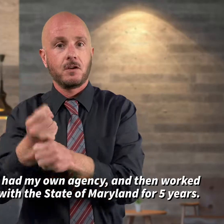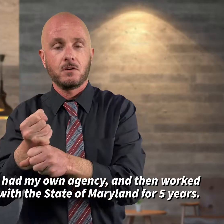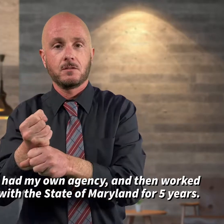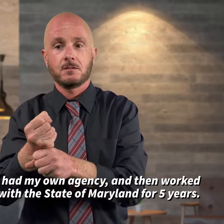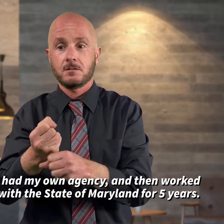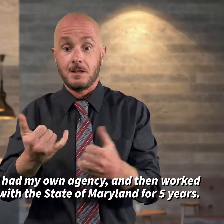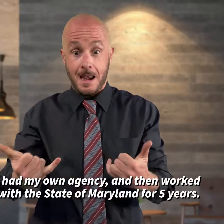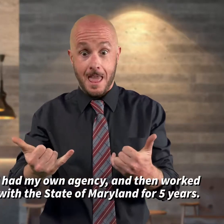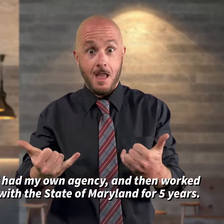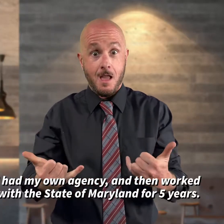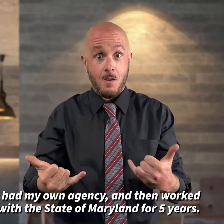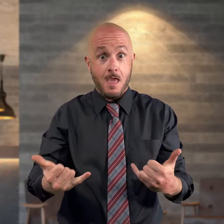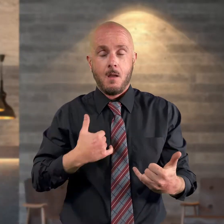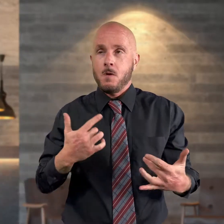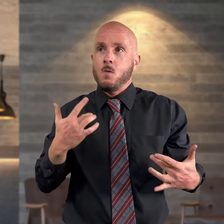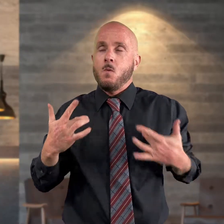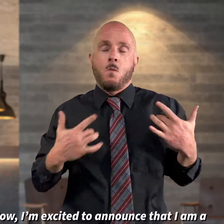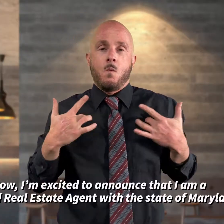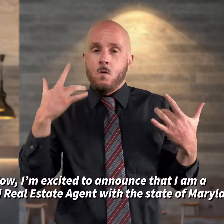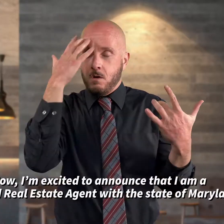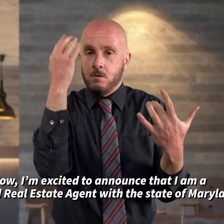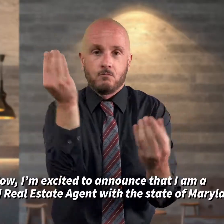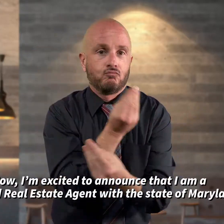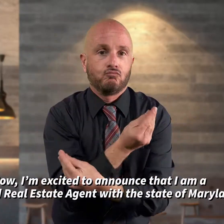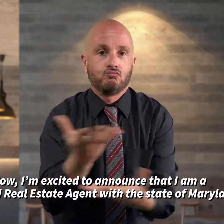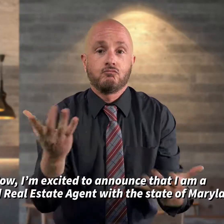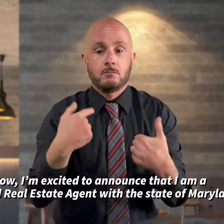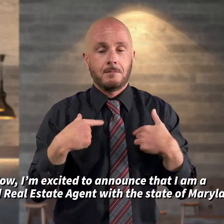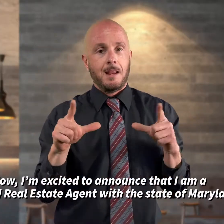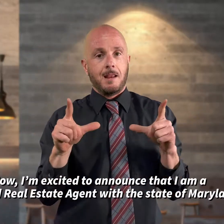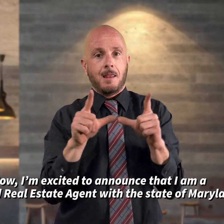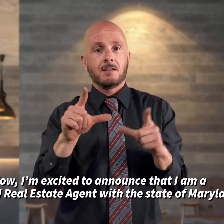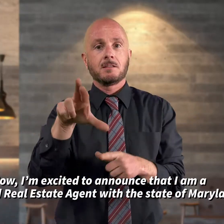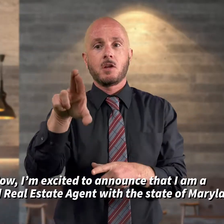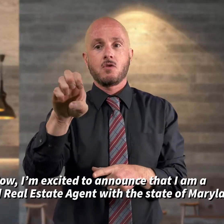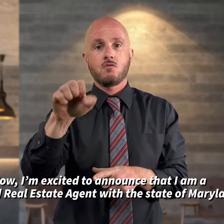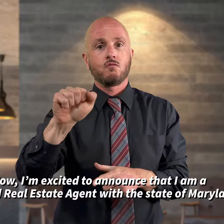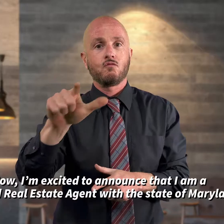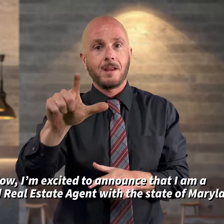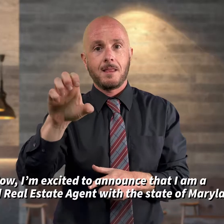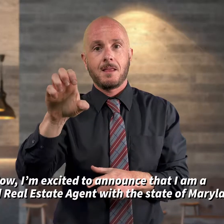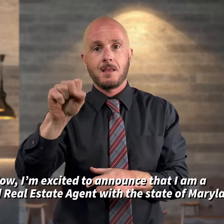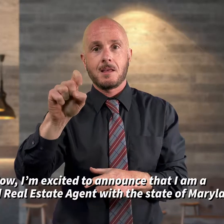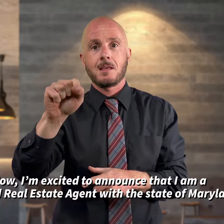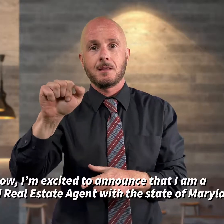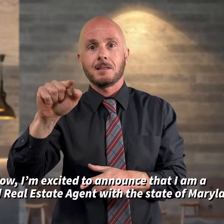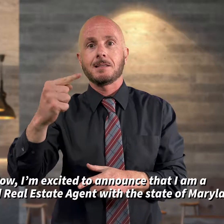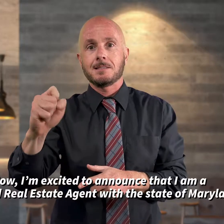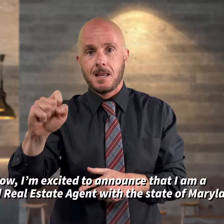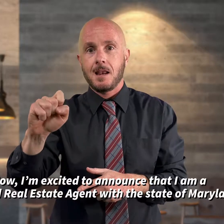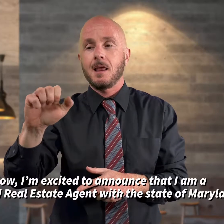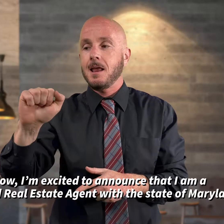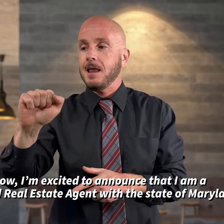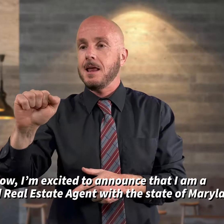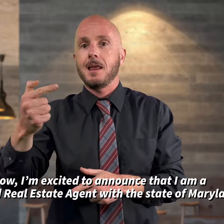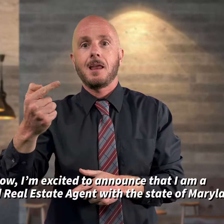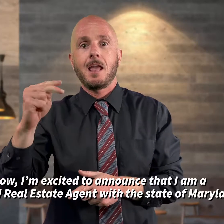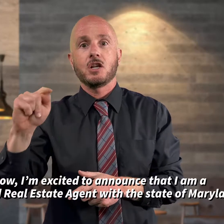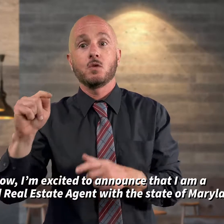5 years. Now I'm excited to announce that I am a licensed real estate agent with the state of Maryland. I